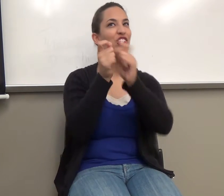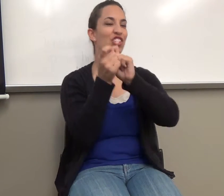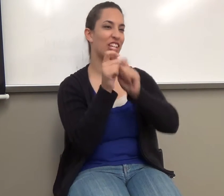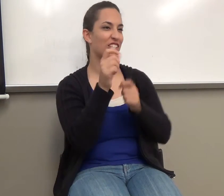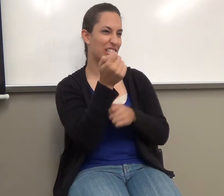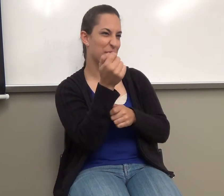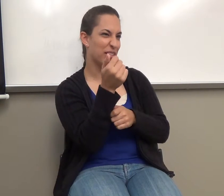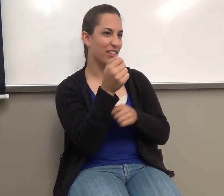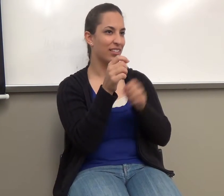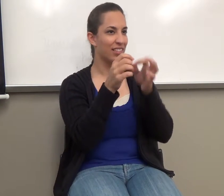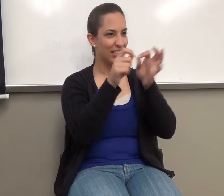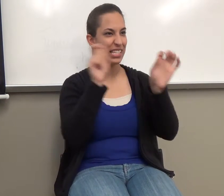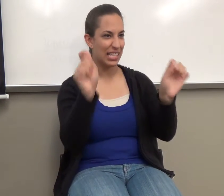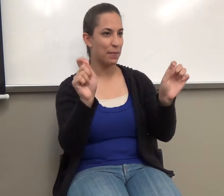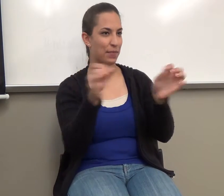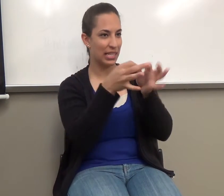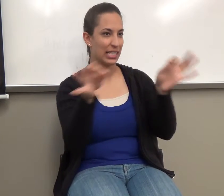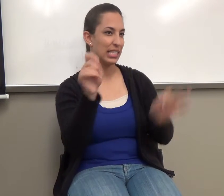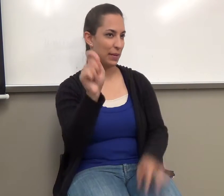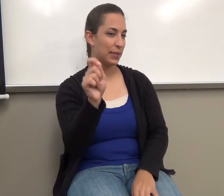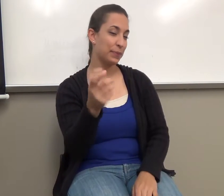dropping out of high school? What do people